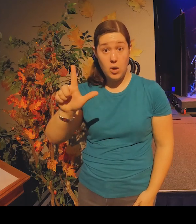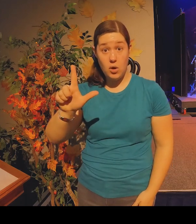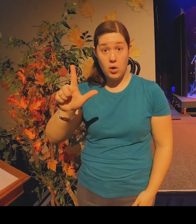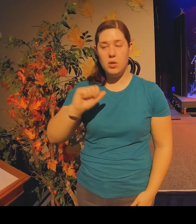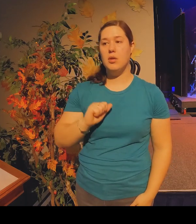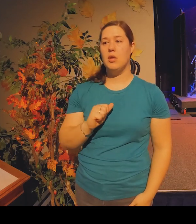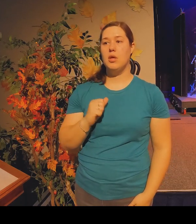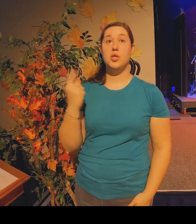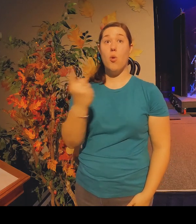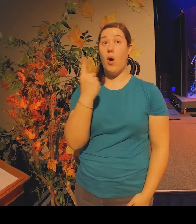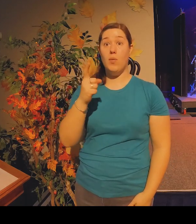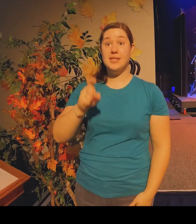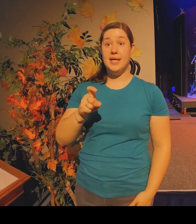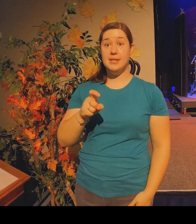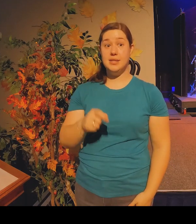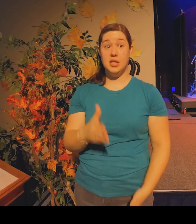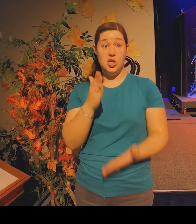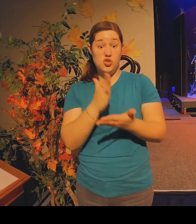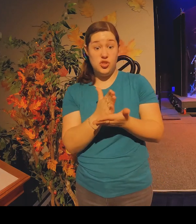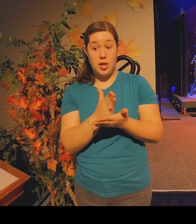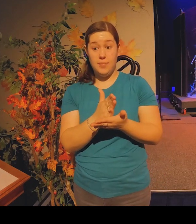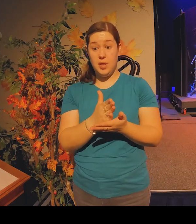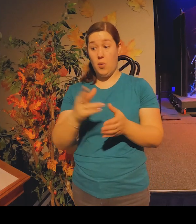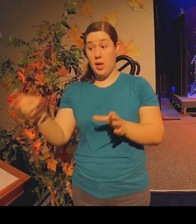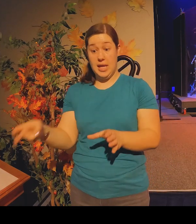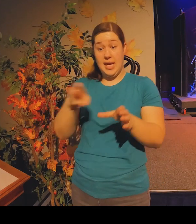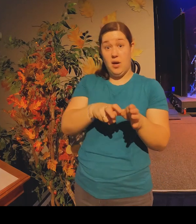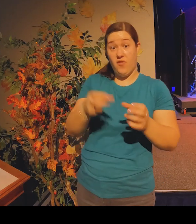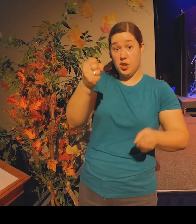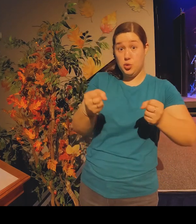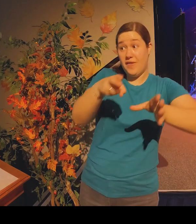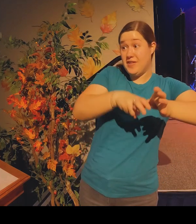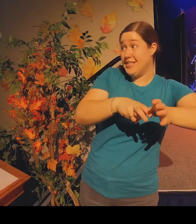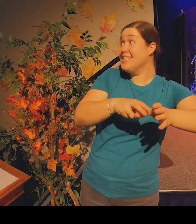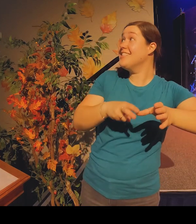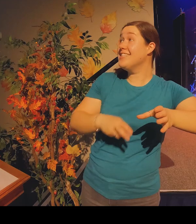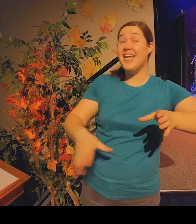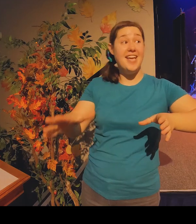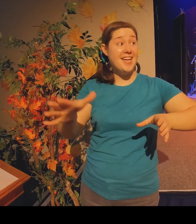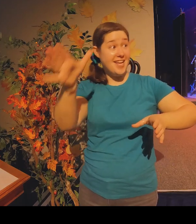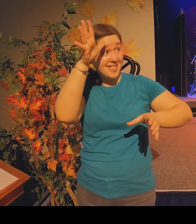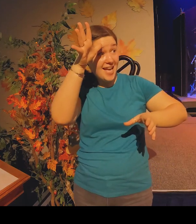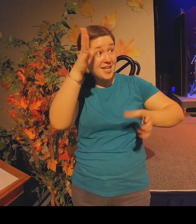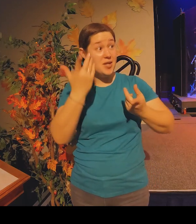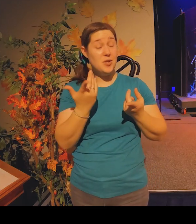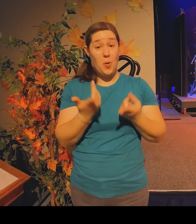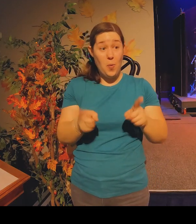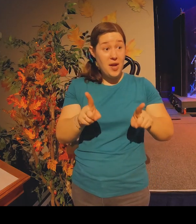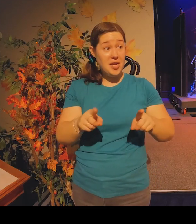go, Daddy, when are you going to teach me how to drive? And I say, Paul, not just yet.